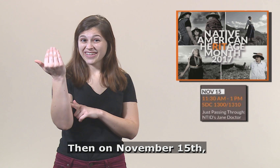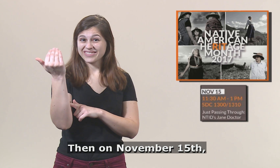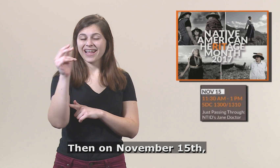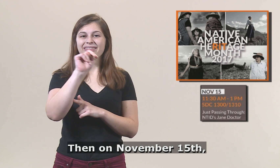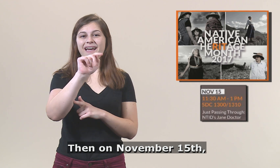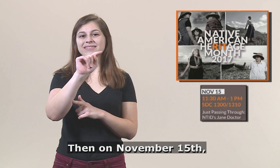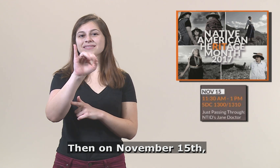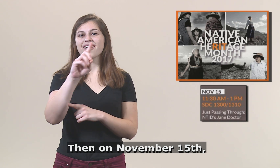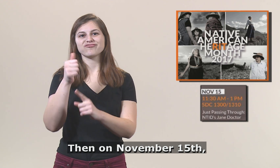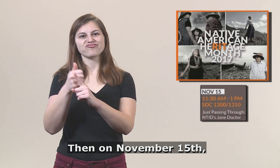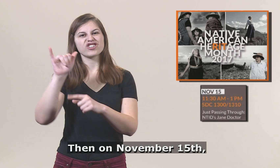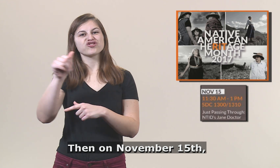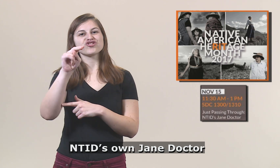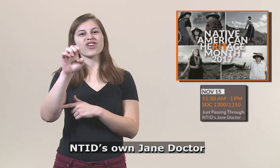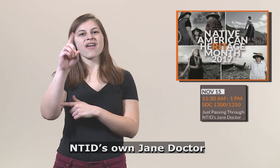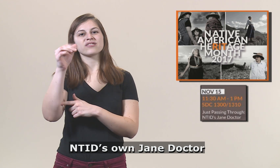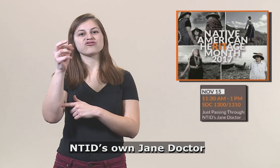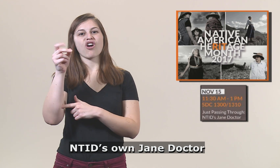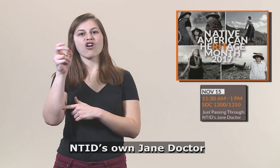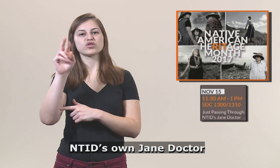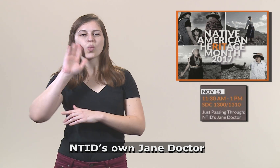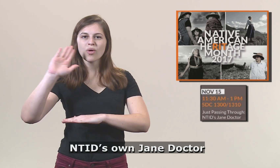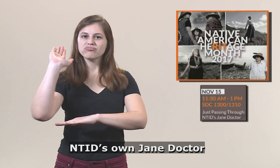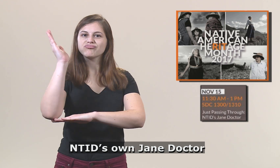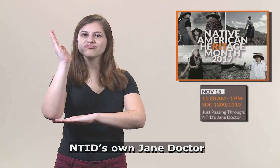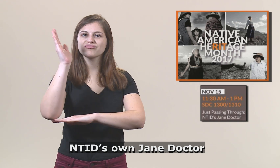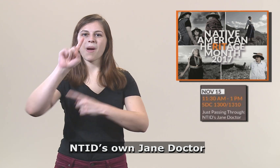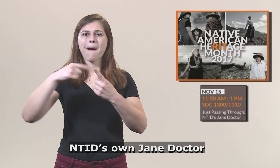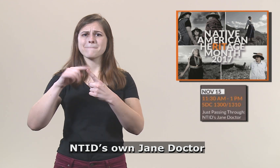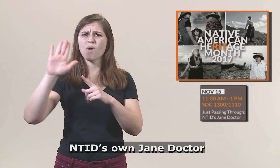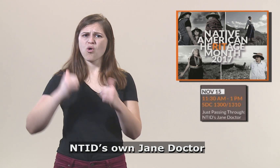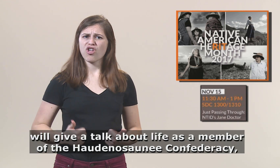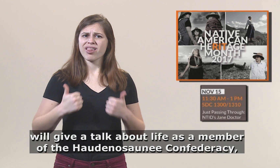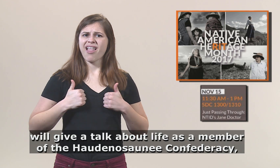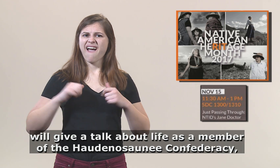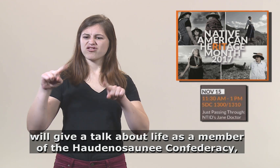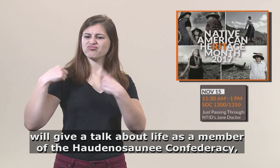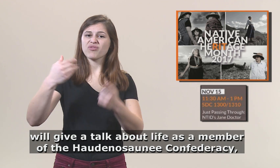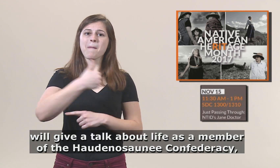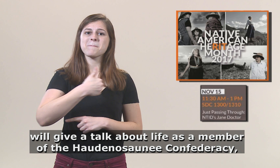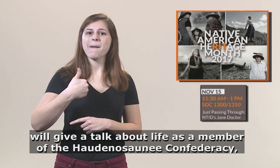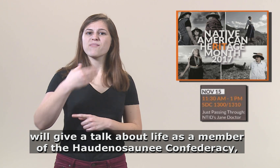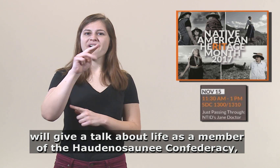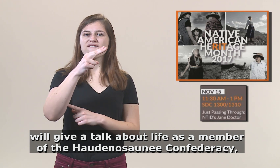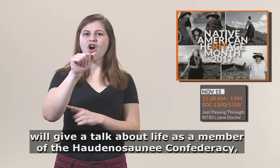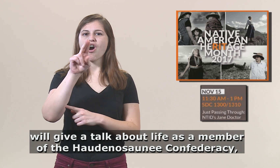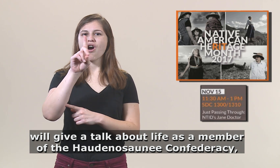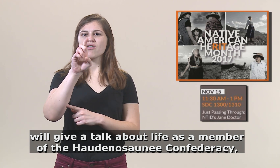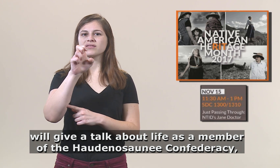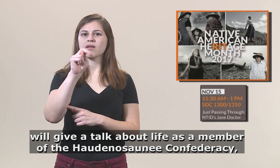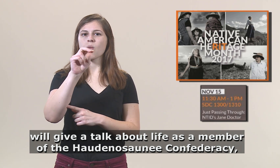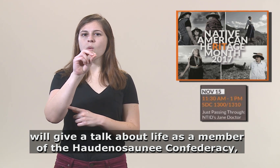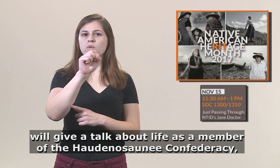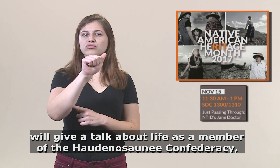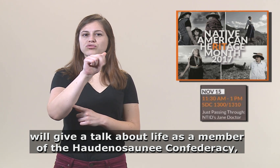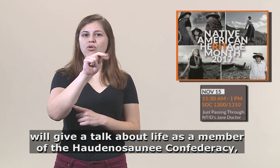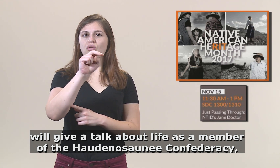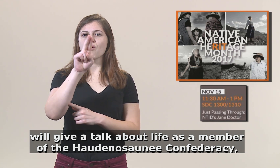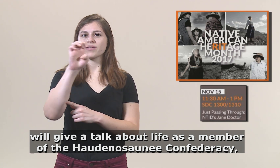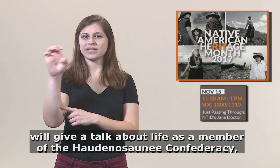Then, on November 15th, NTID's own Jane Doctor will give a talk about life as a member of the Haudenosaunee